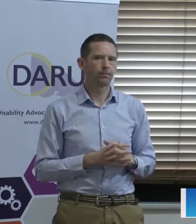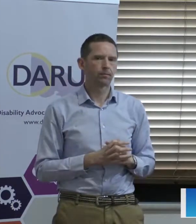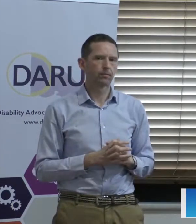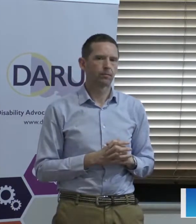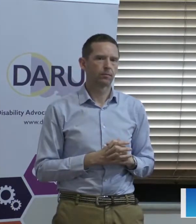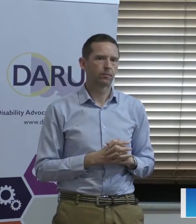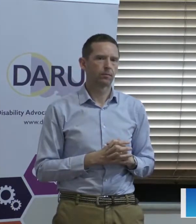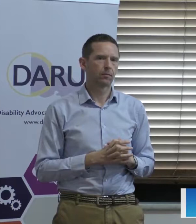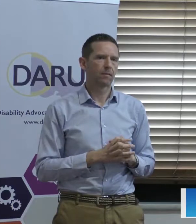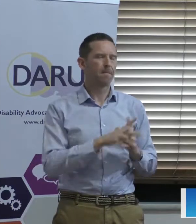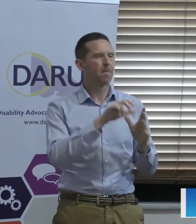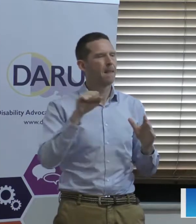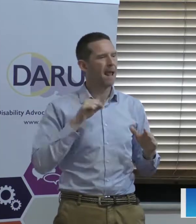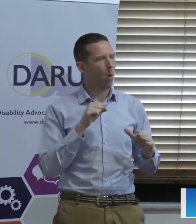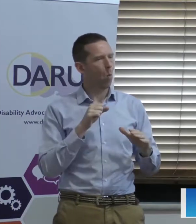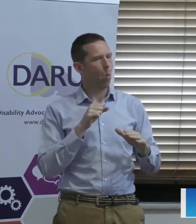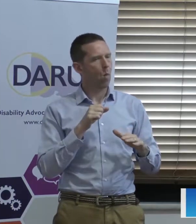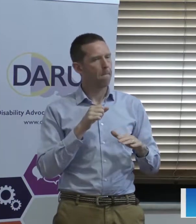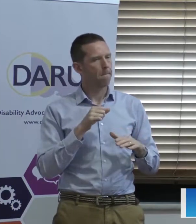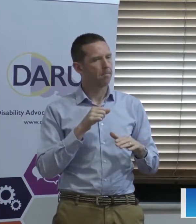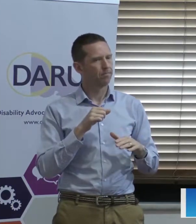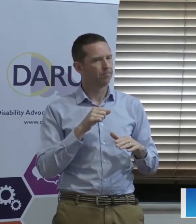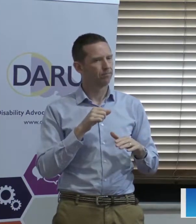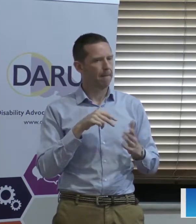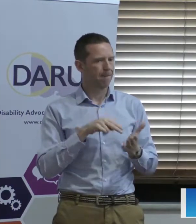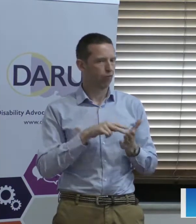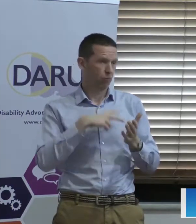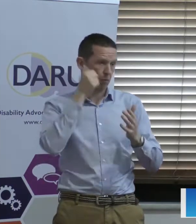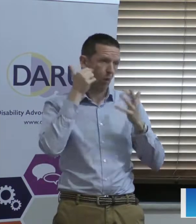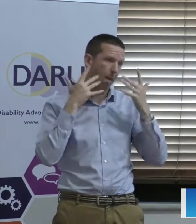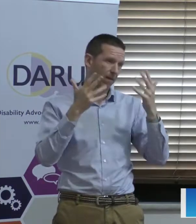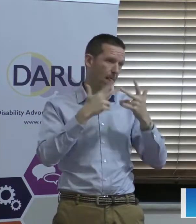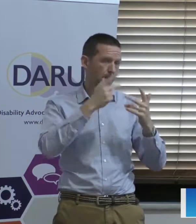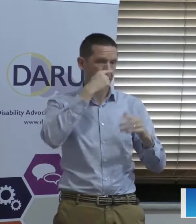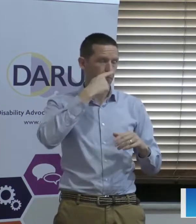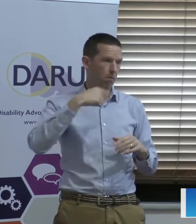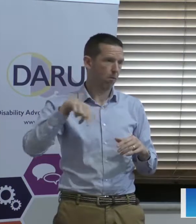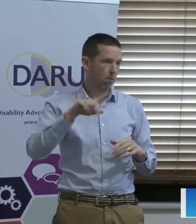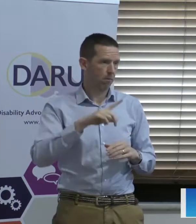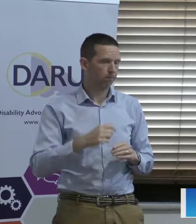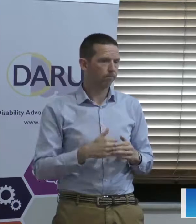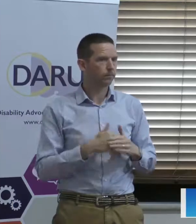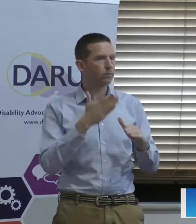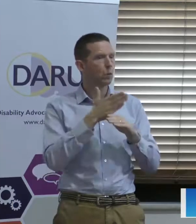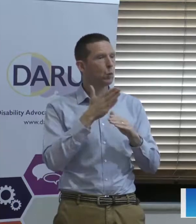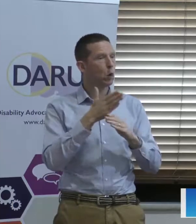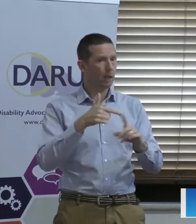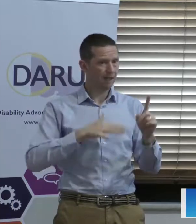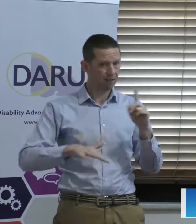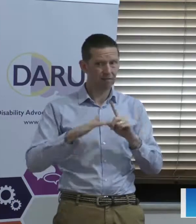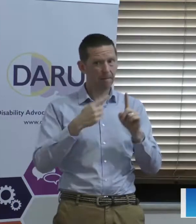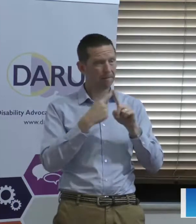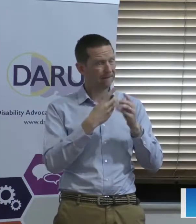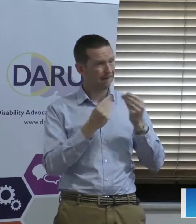certainly our position, and I know a lot of other people working in the space and in some